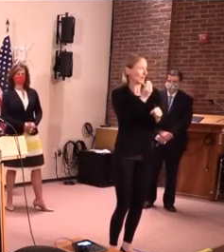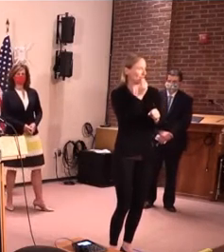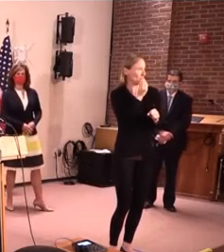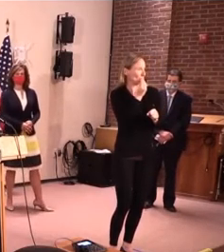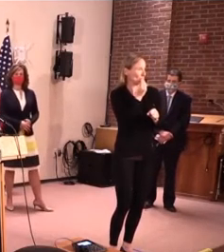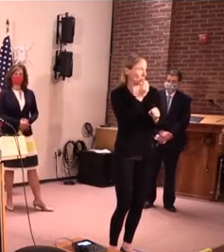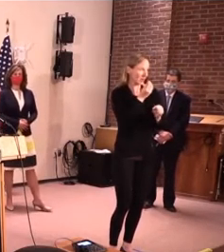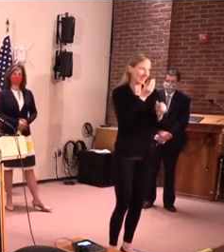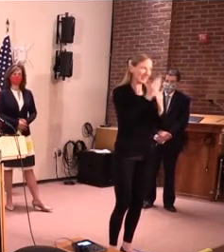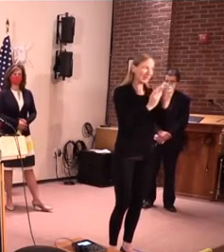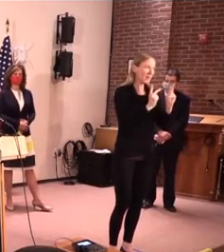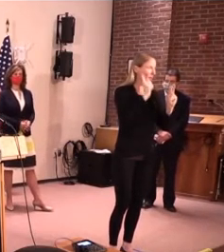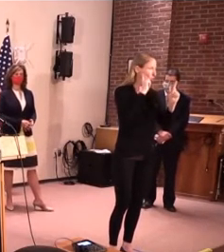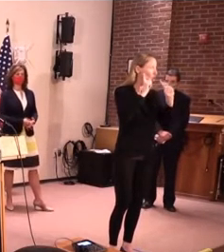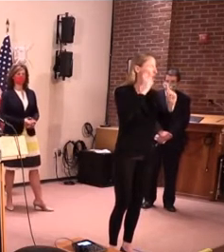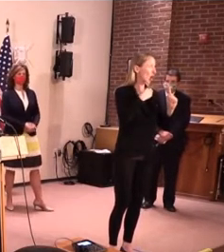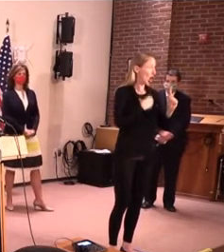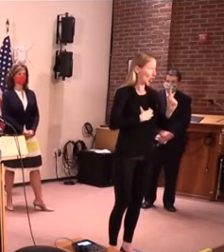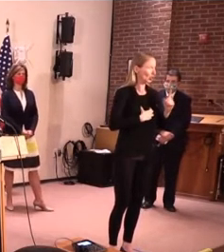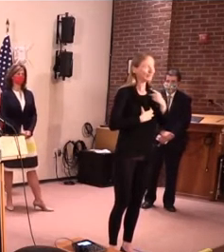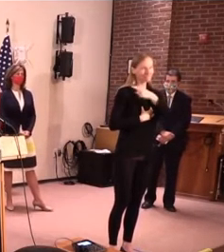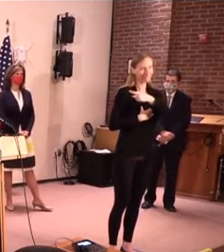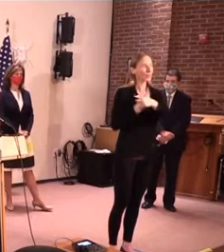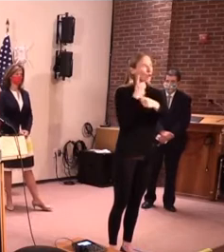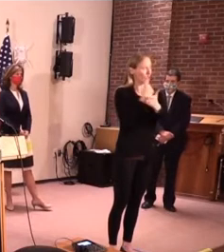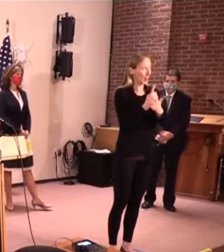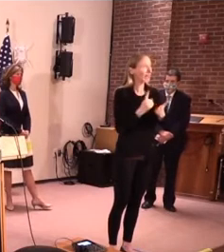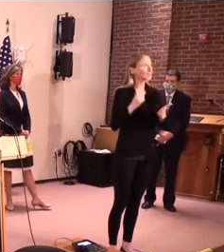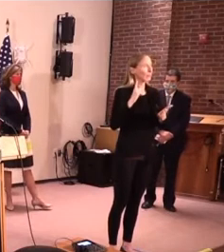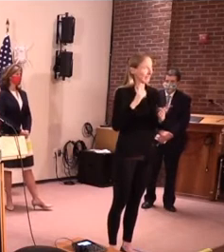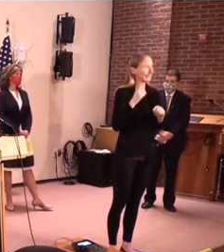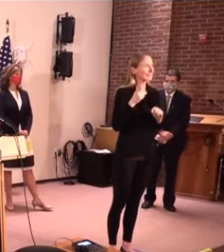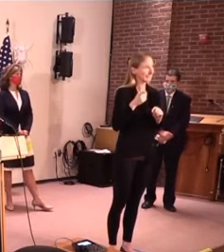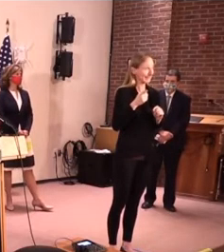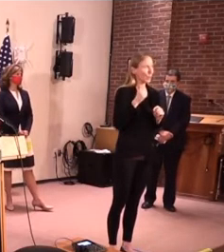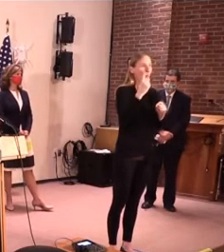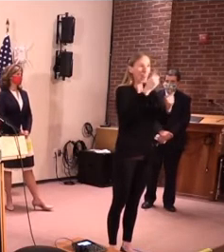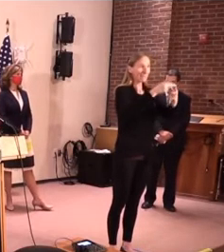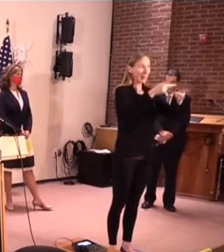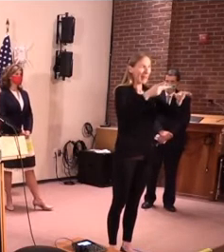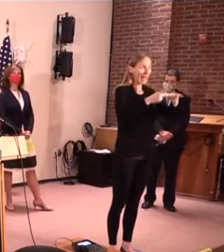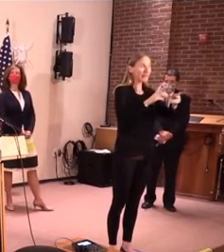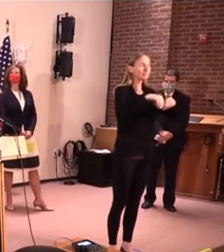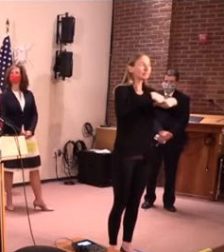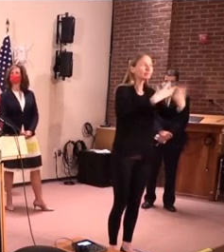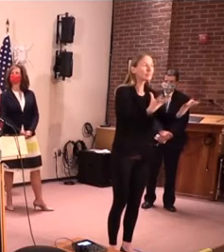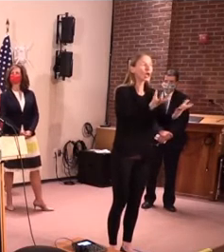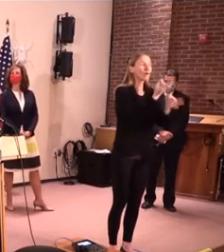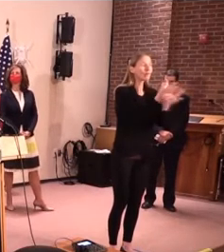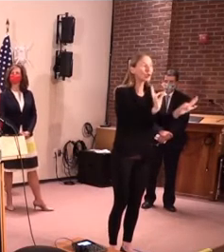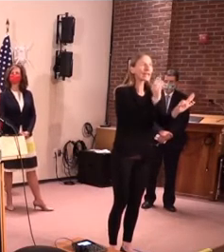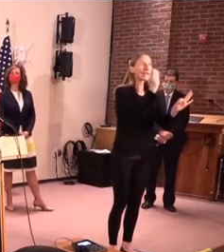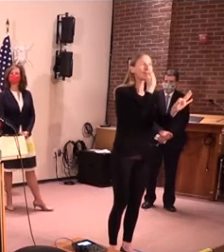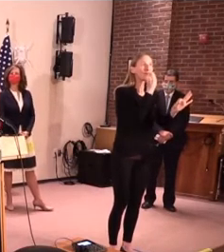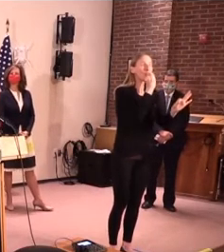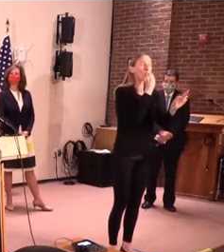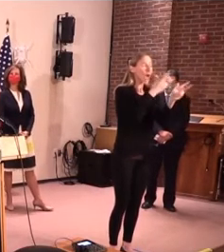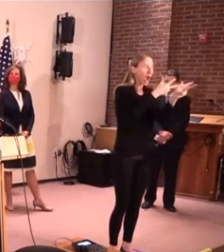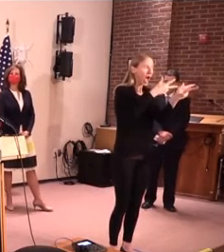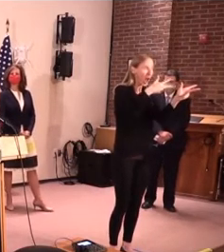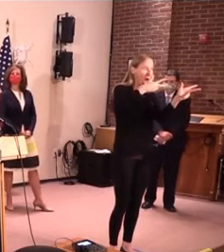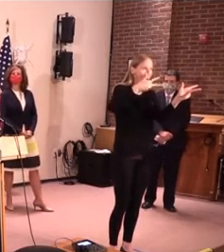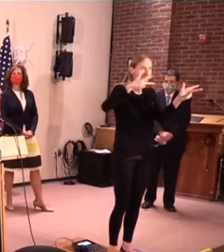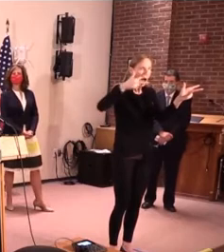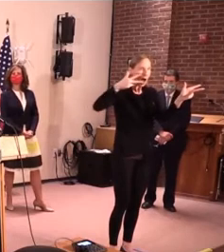Obviously, what we saw last week at one of the points where they were had long lines at some